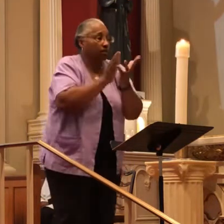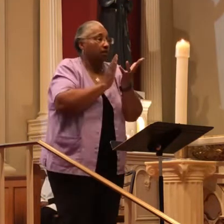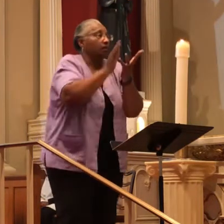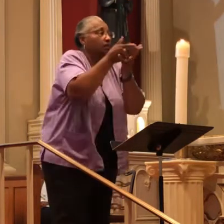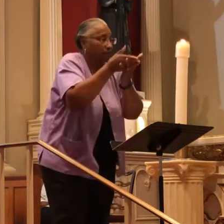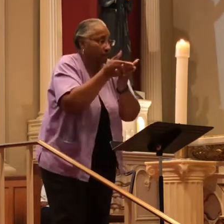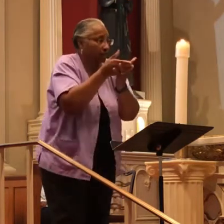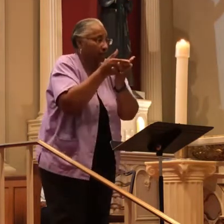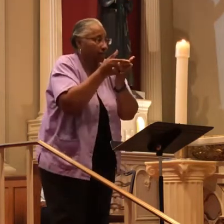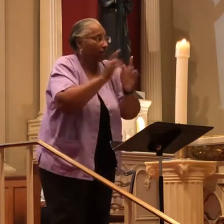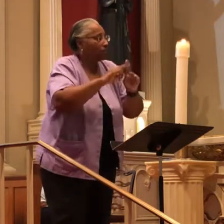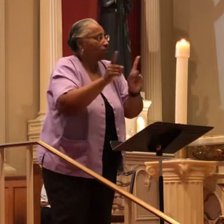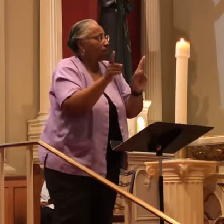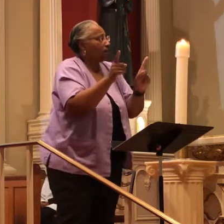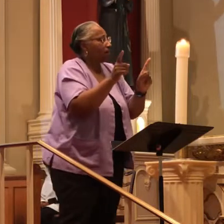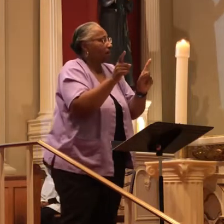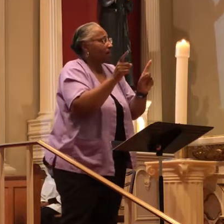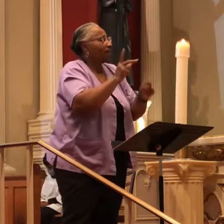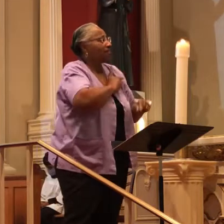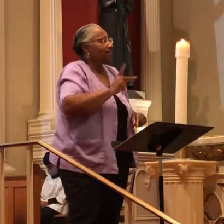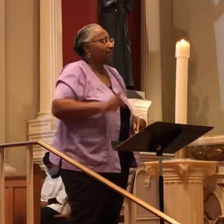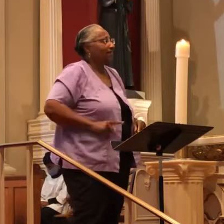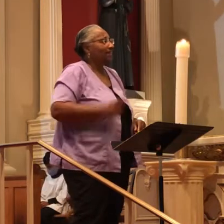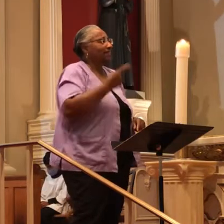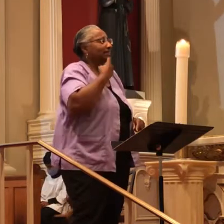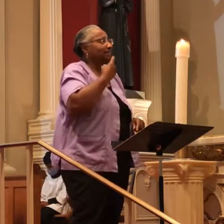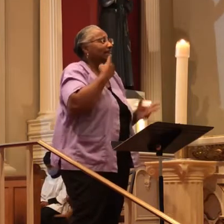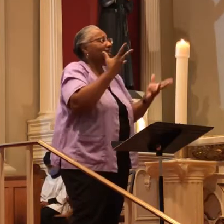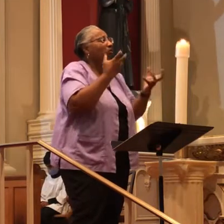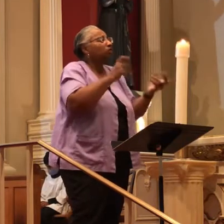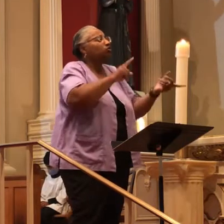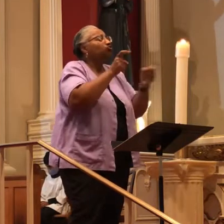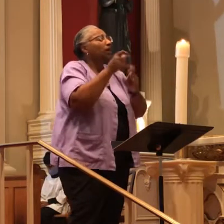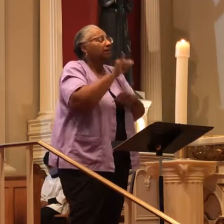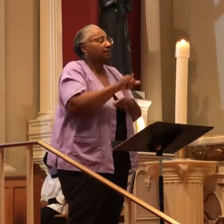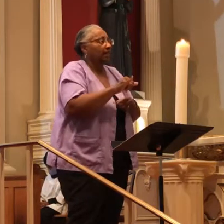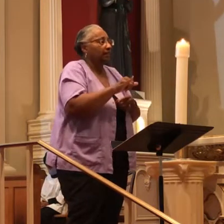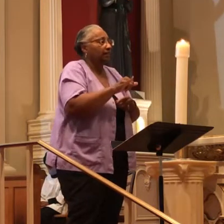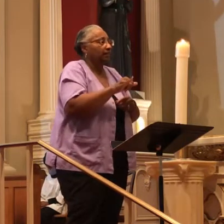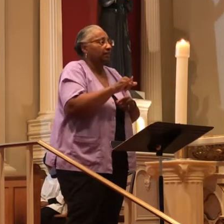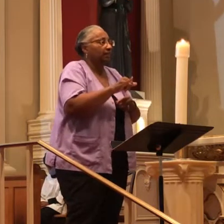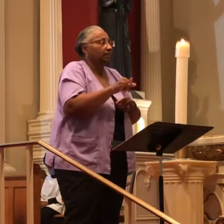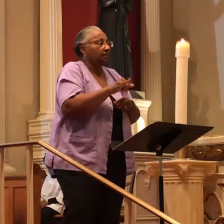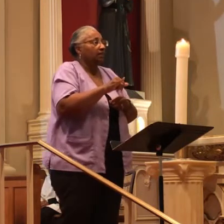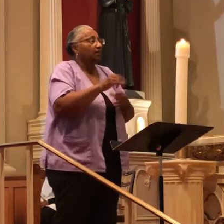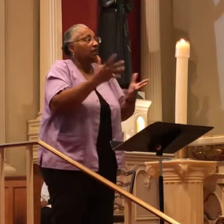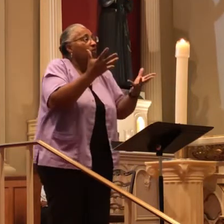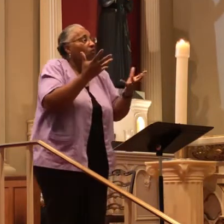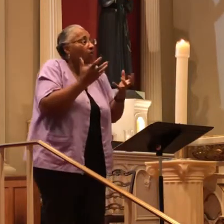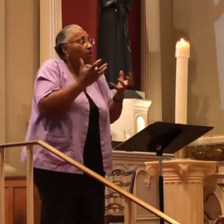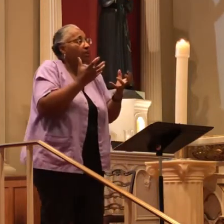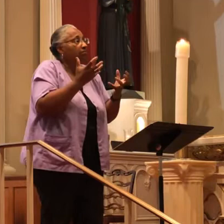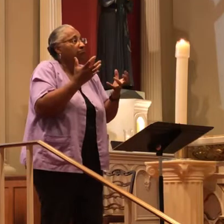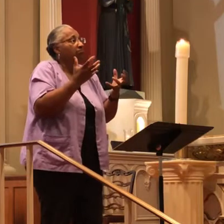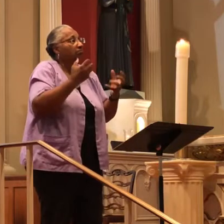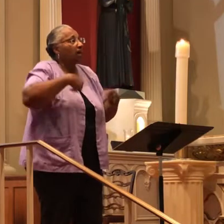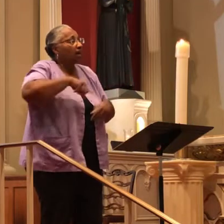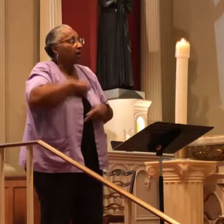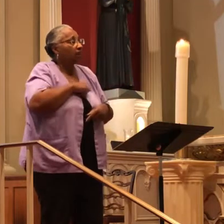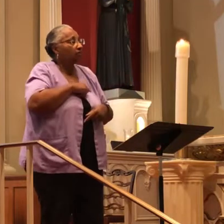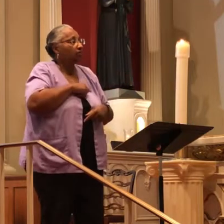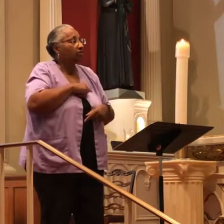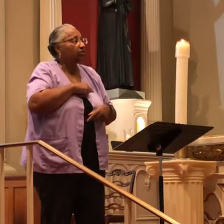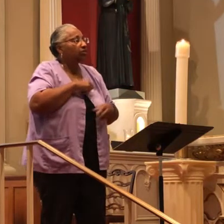He's motivating us to work in a different direction where we can listen to each other, try to understand each